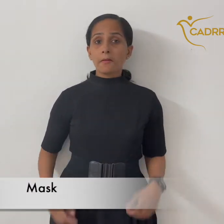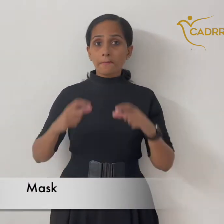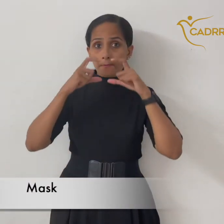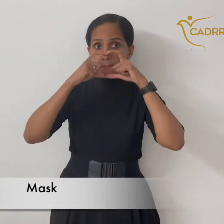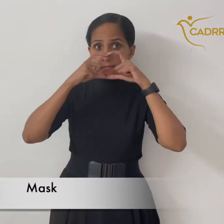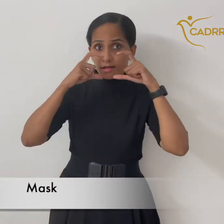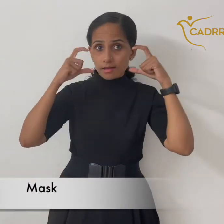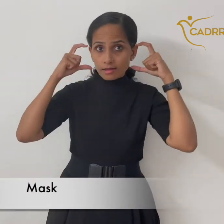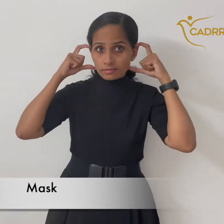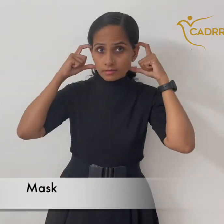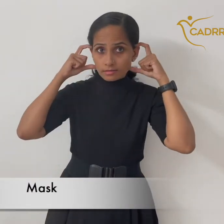mask,